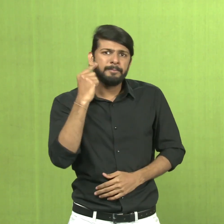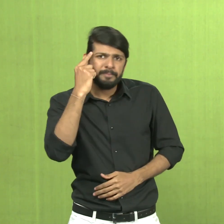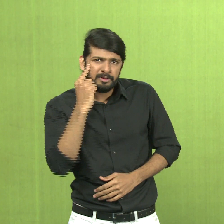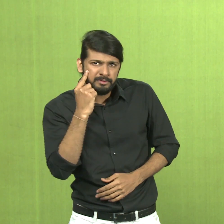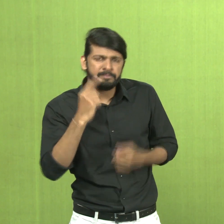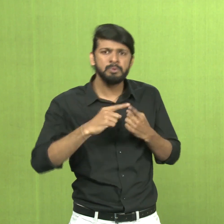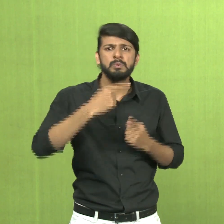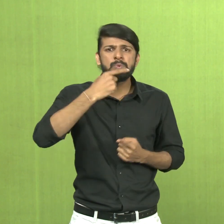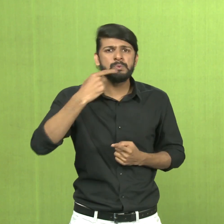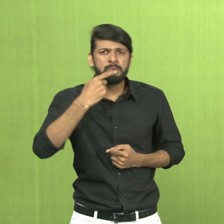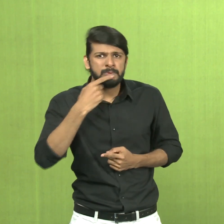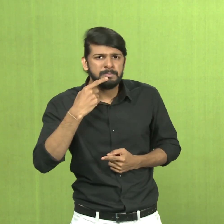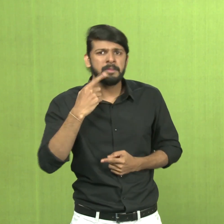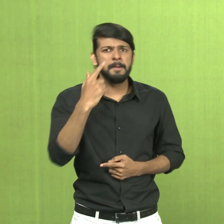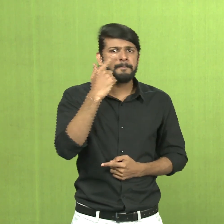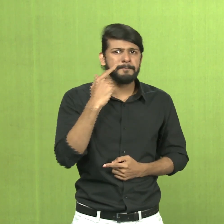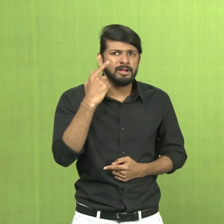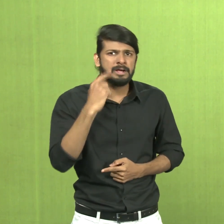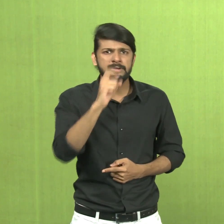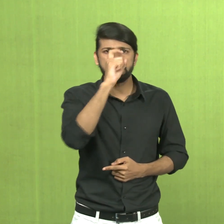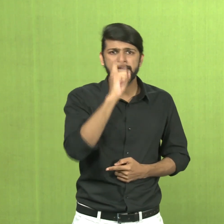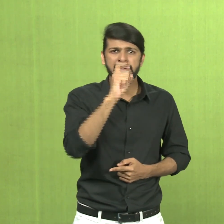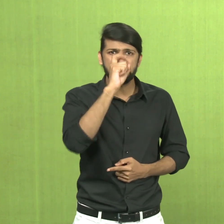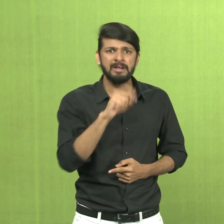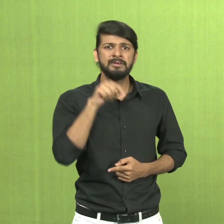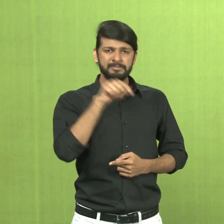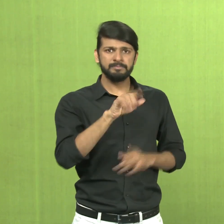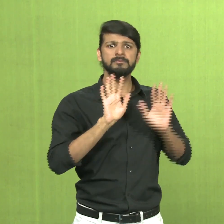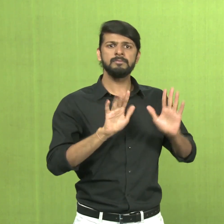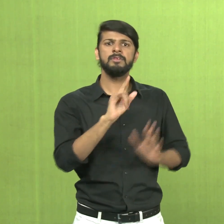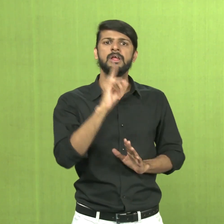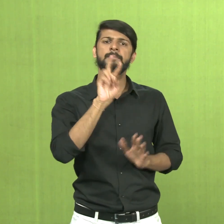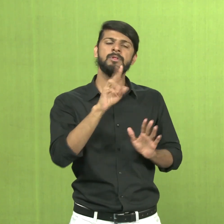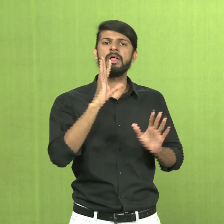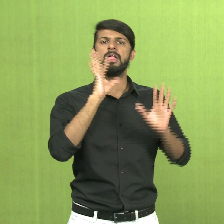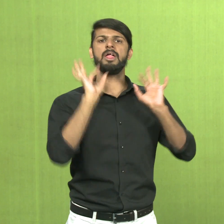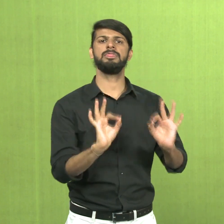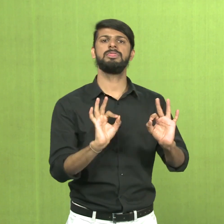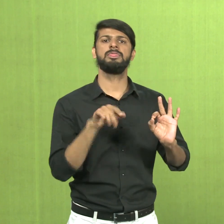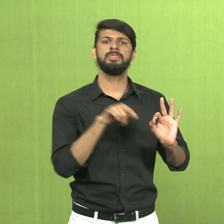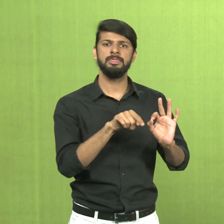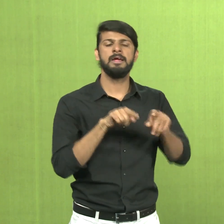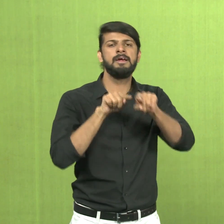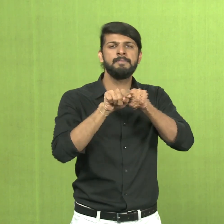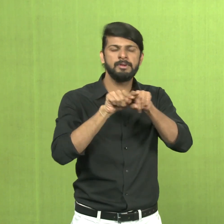are natural in origin. They use black, red, yellow, blue, which are the primary colors.